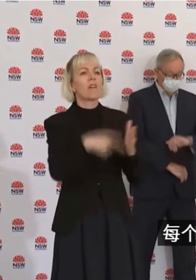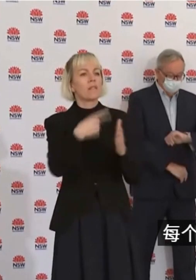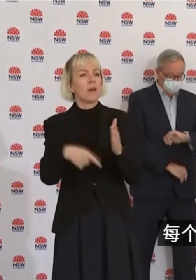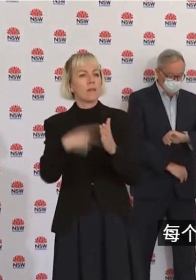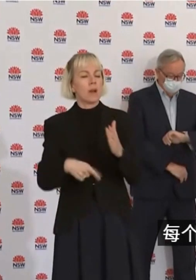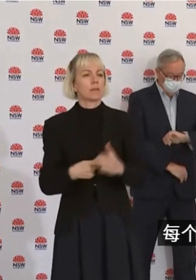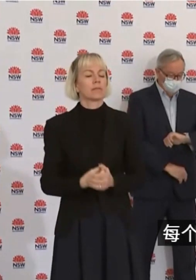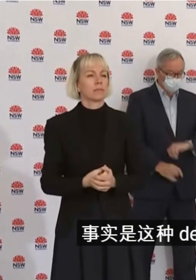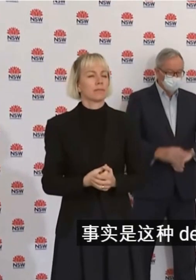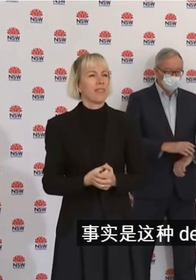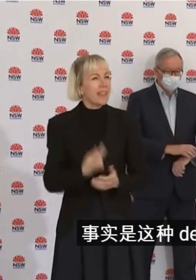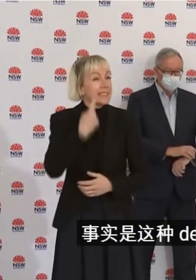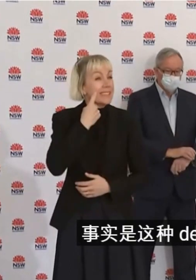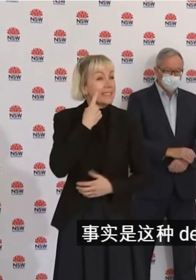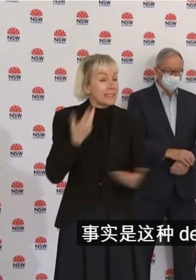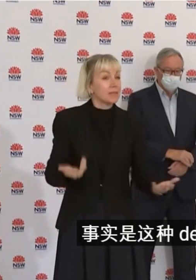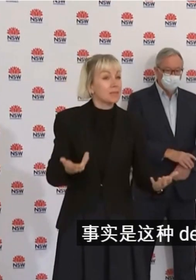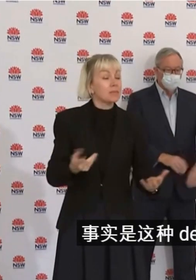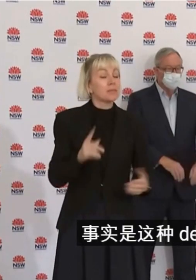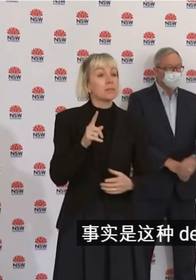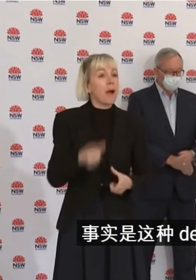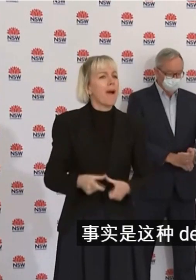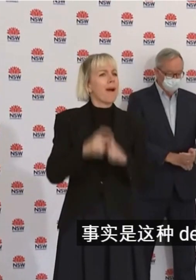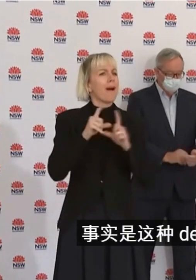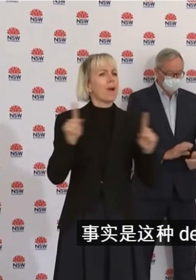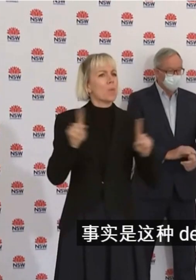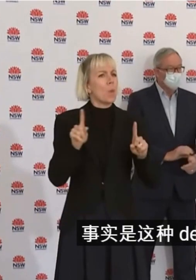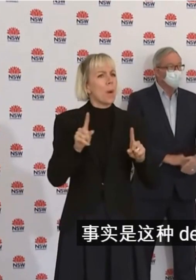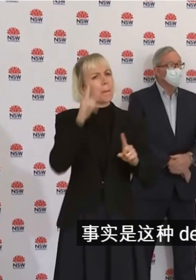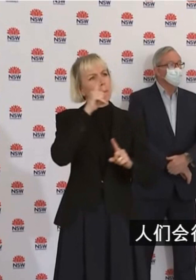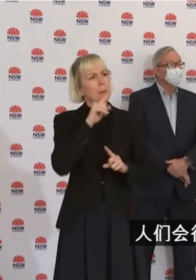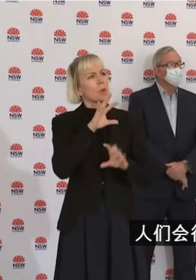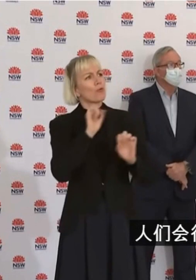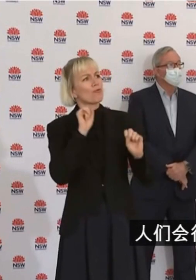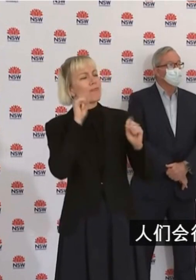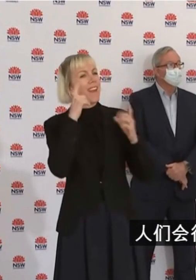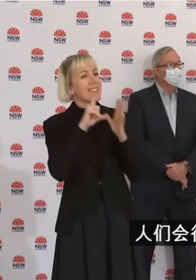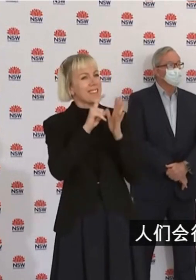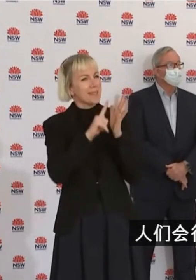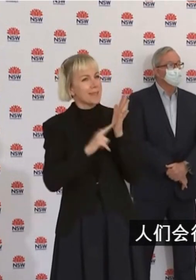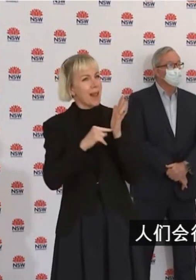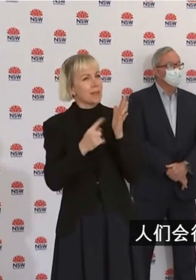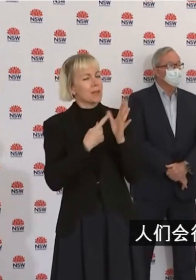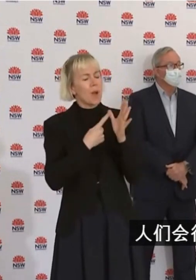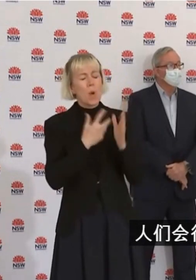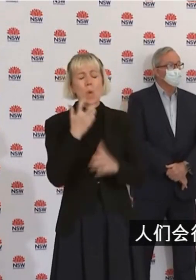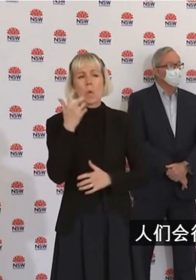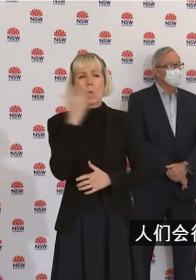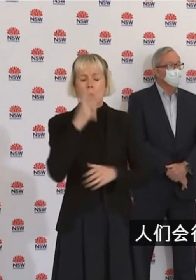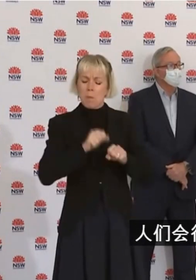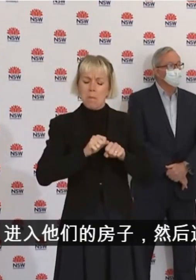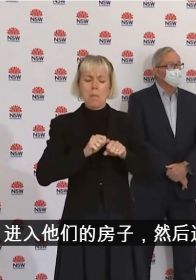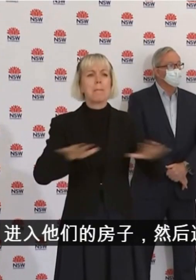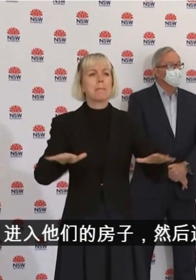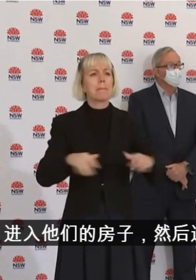to get their head around is the fact that this Delta strain is so transmissible that people will quite consciously